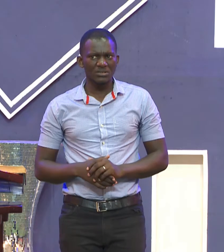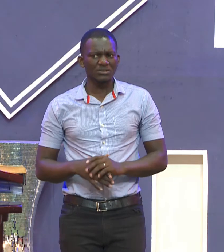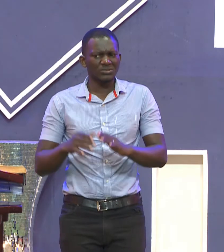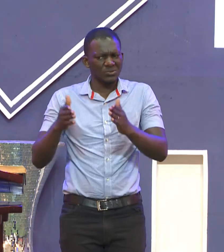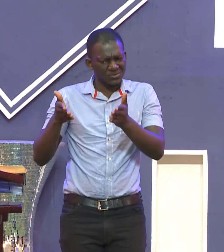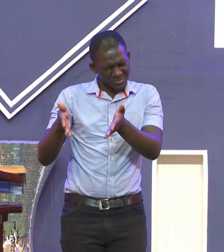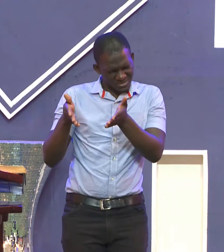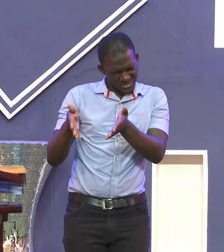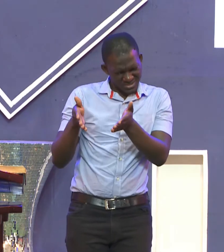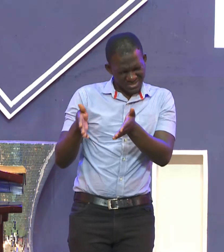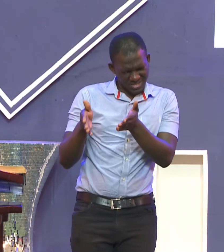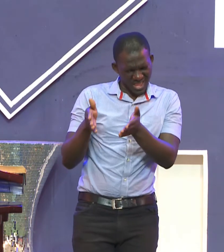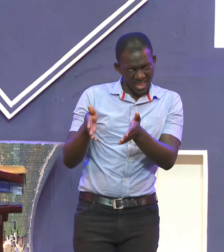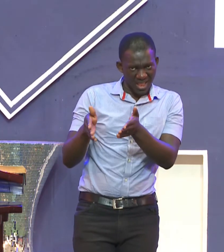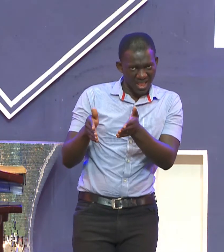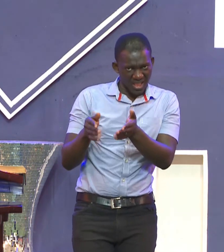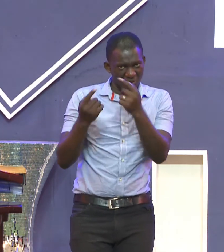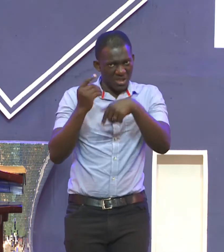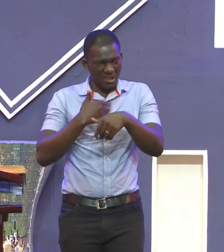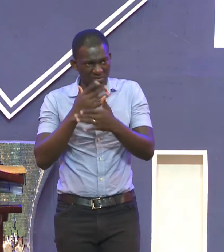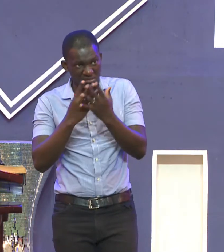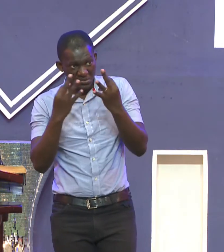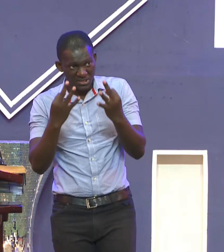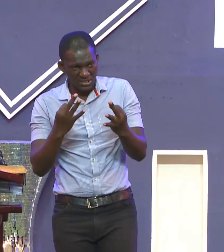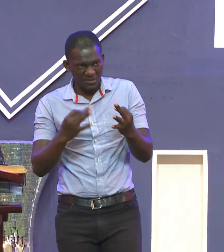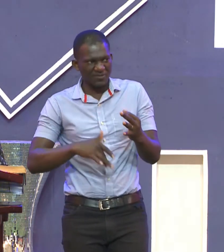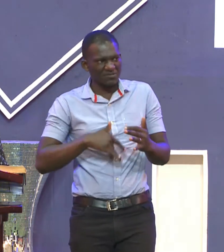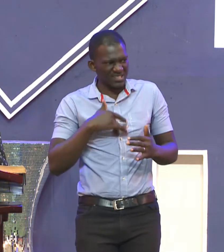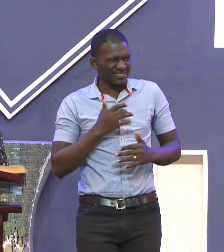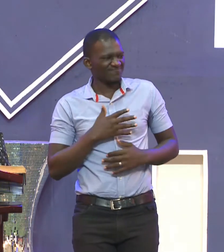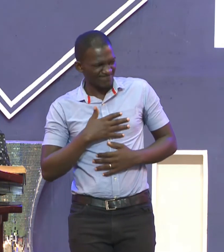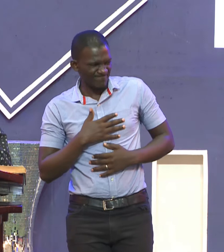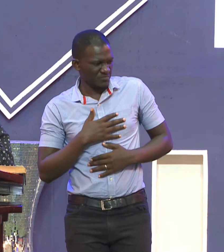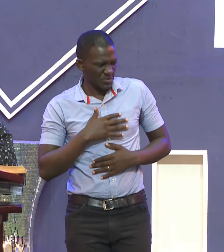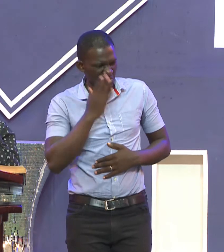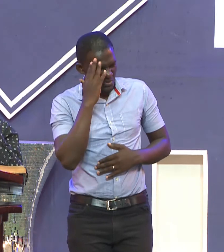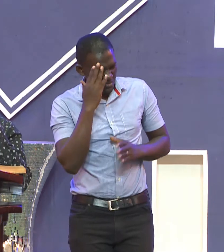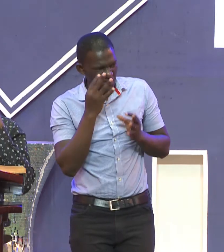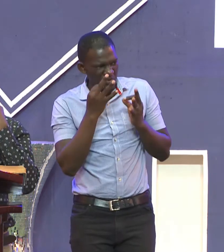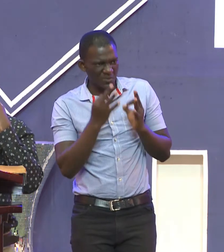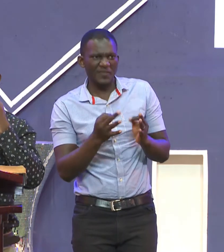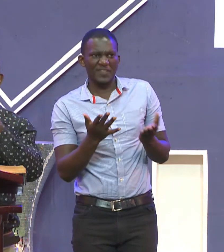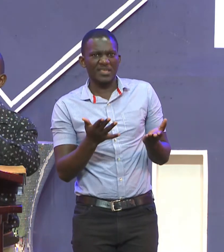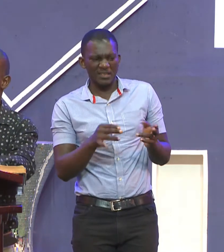all. And that is where what we call familiarity comes